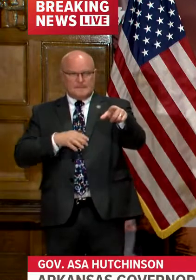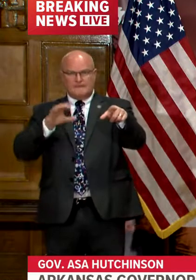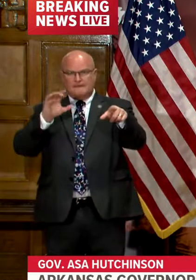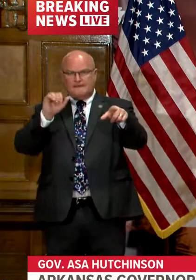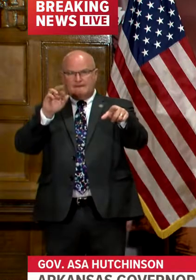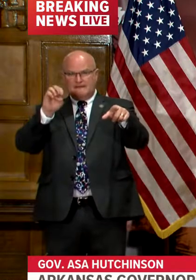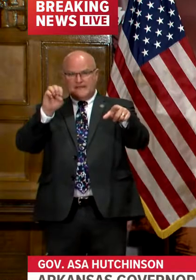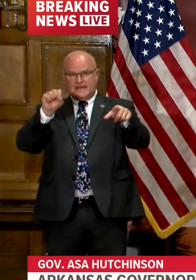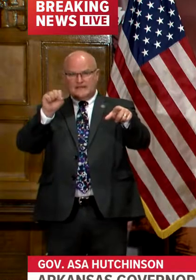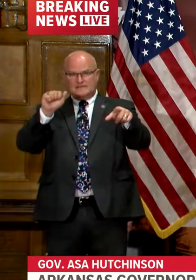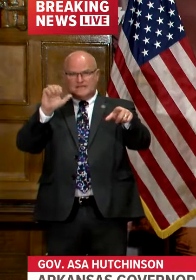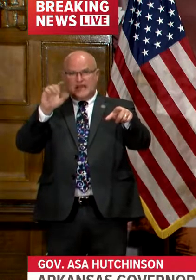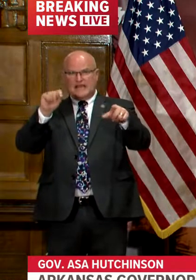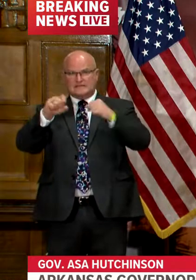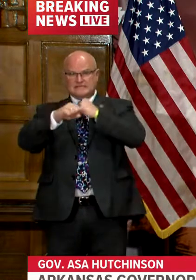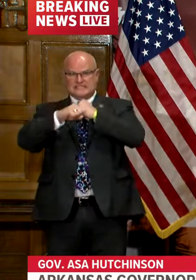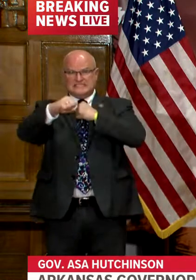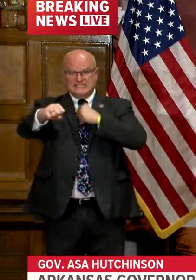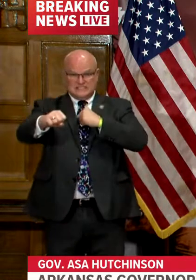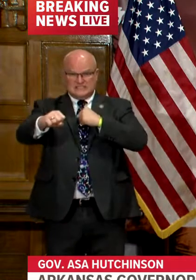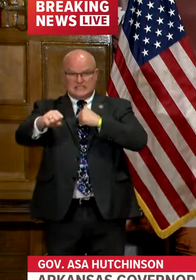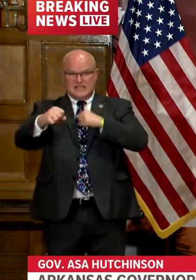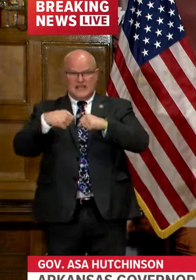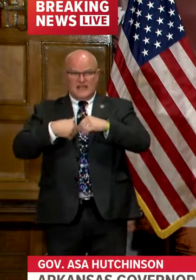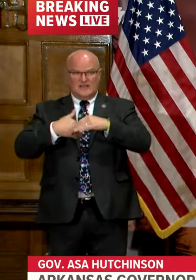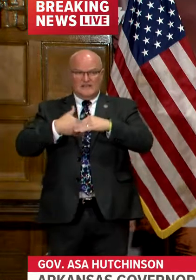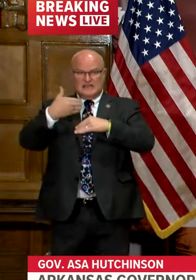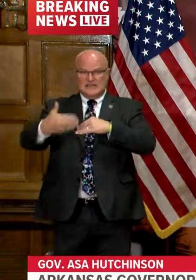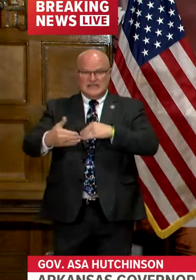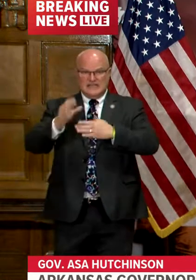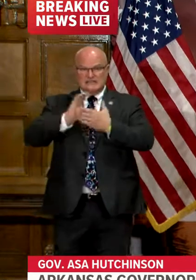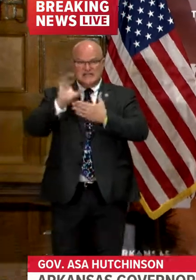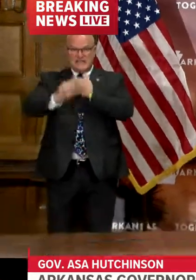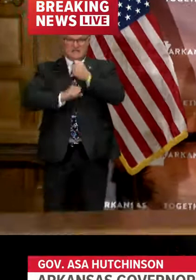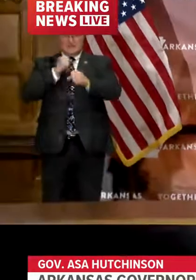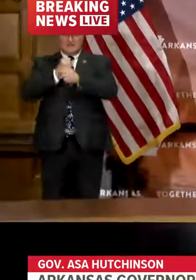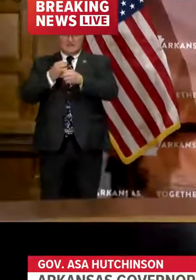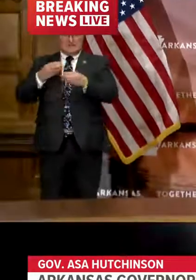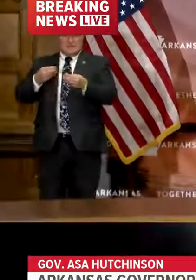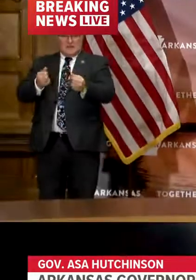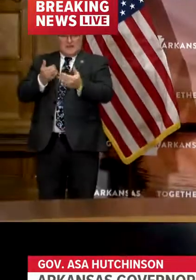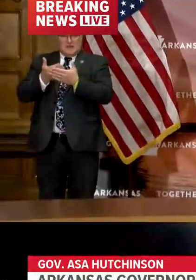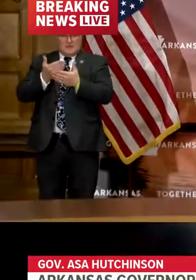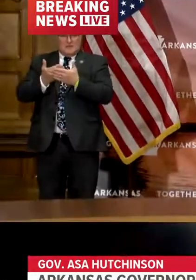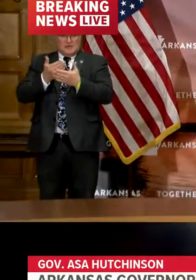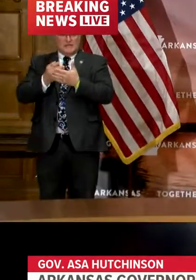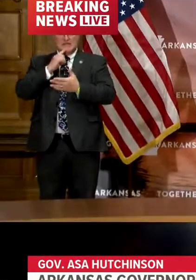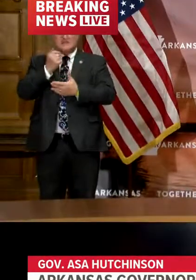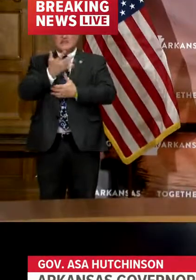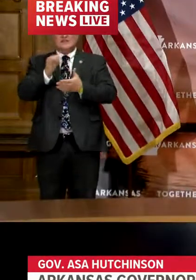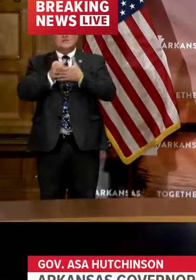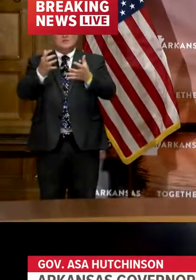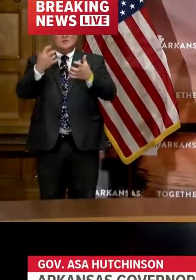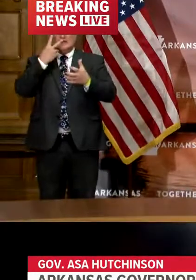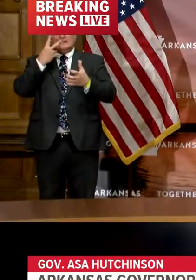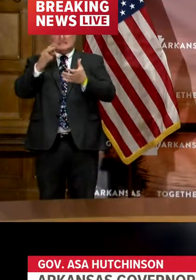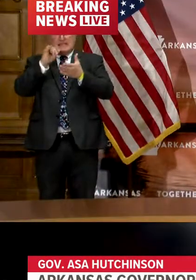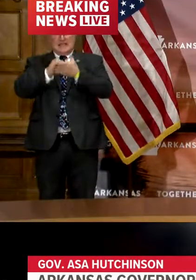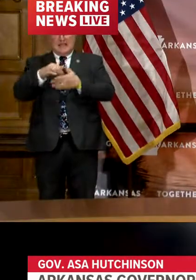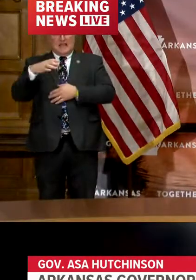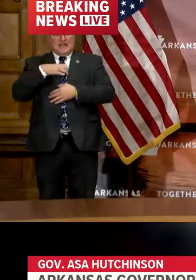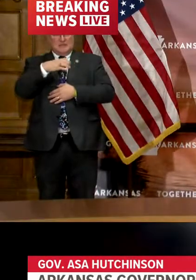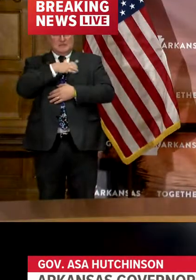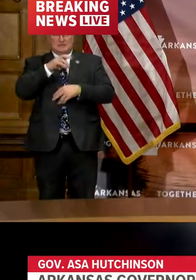Act extension now. States have until the next calendar year to be able to spend that money. Is there anything that you want to see that committee